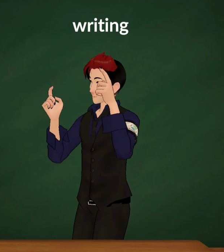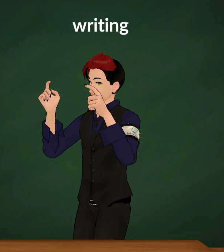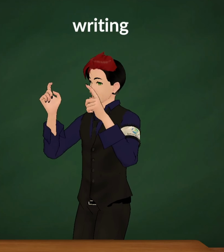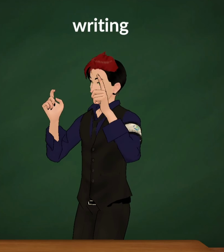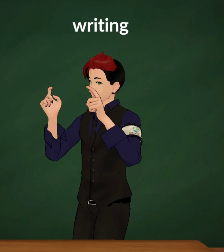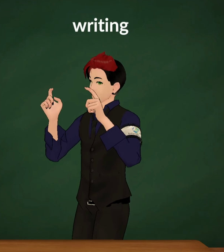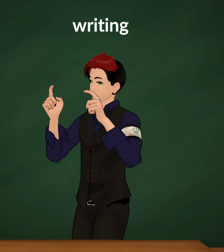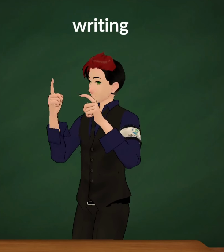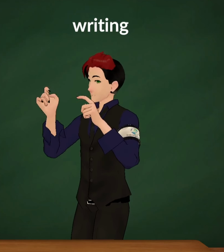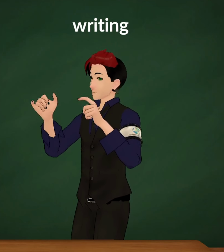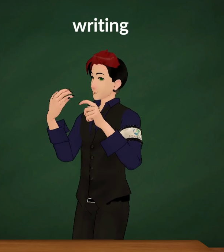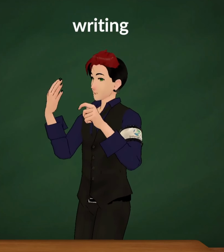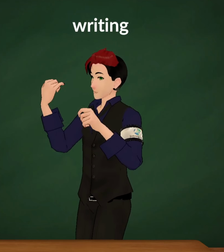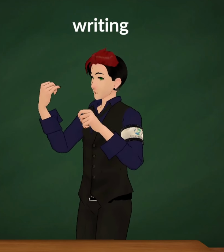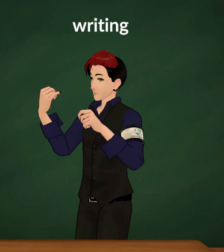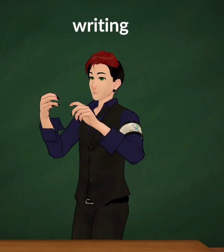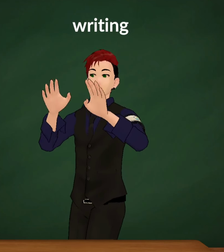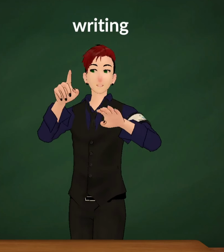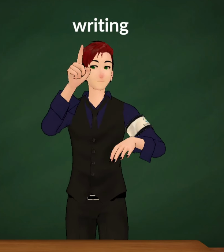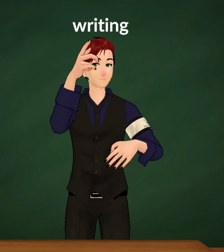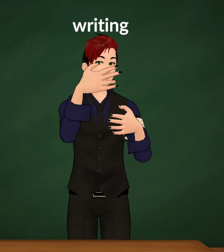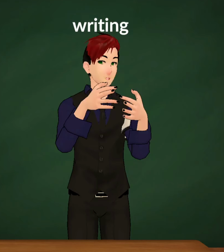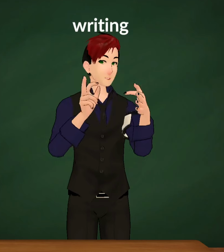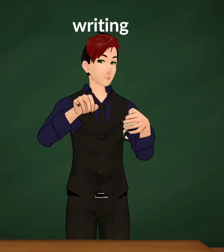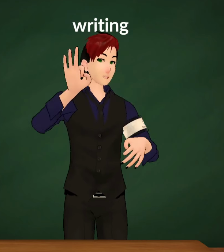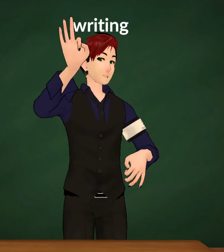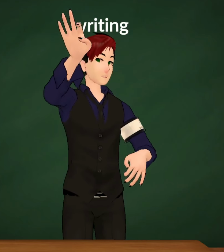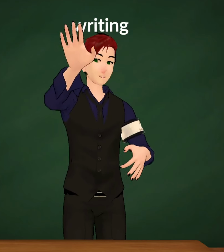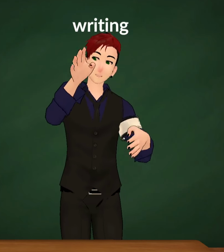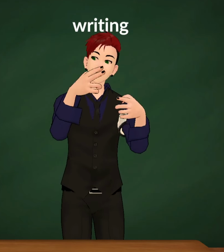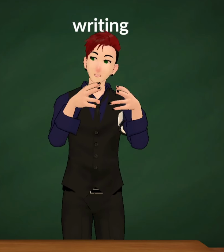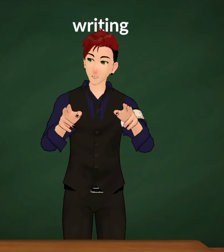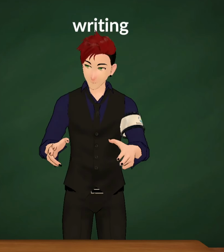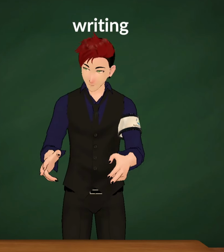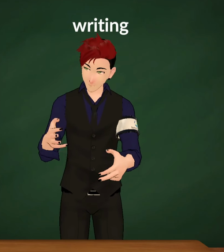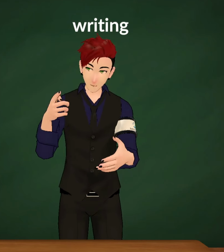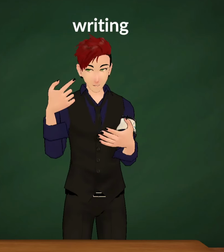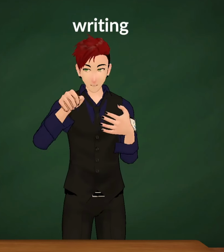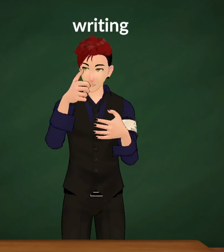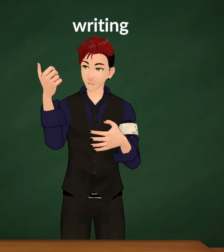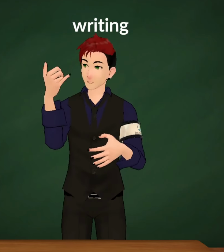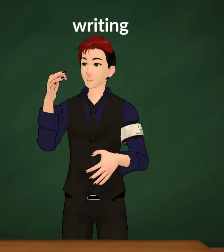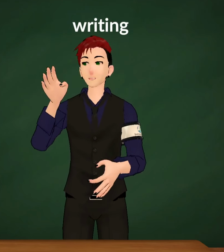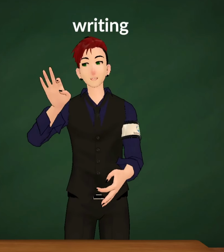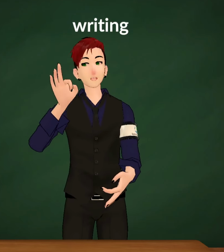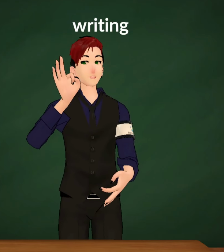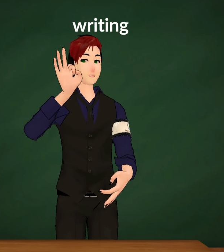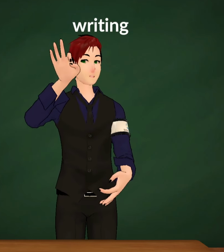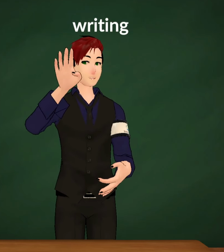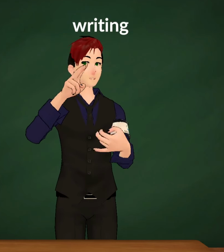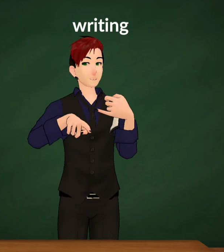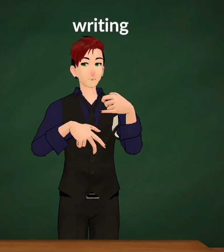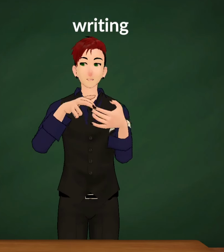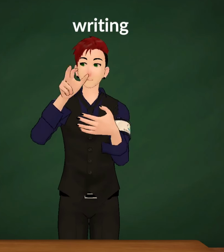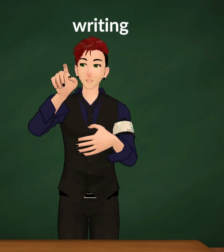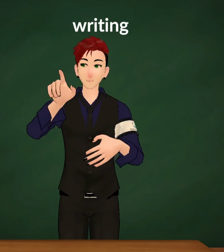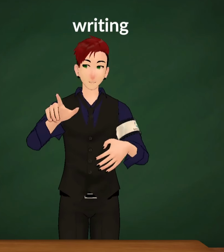facial expressions because that's a good idea. One thing I can throw out real quick, because it's another little like, oh, this is a little tip about